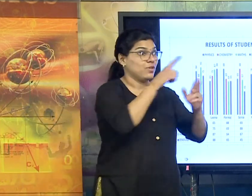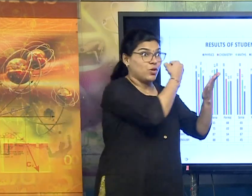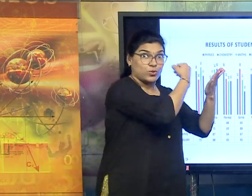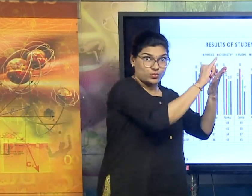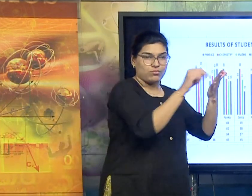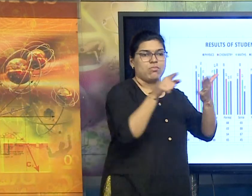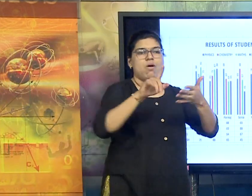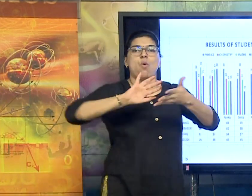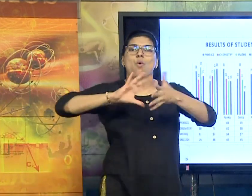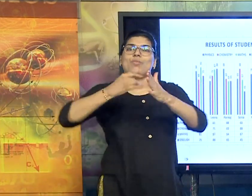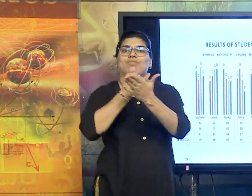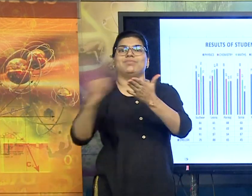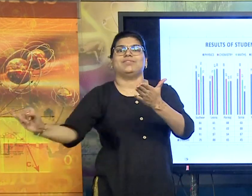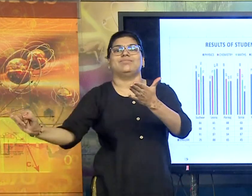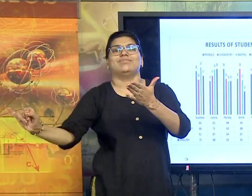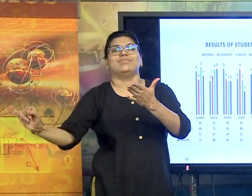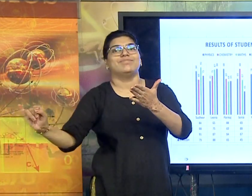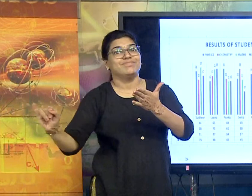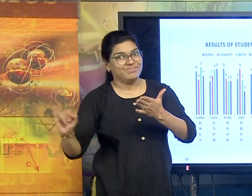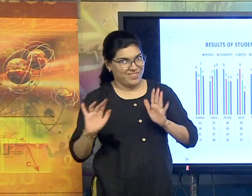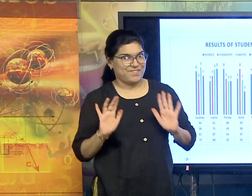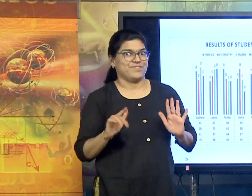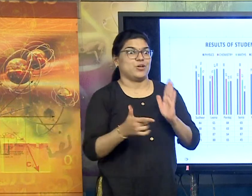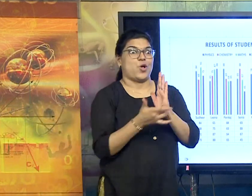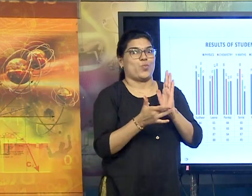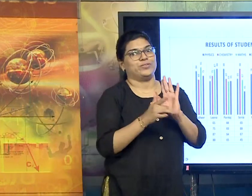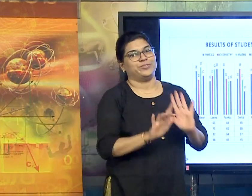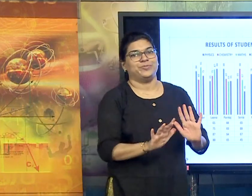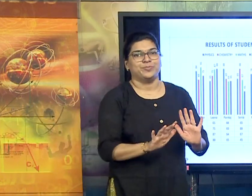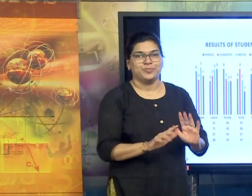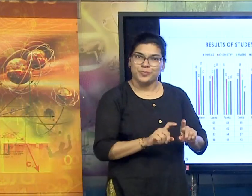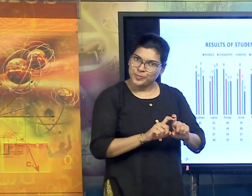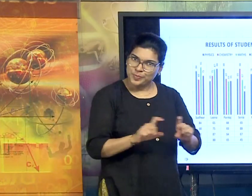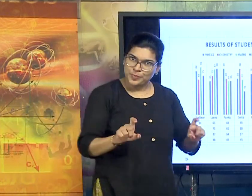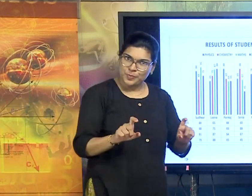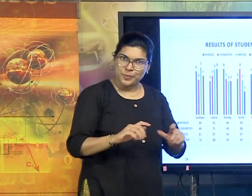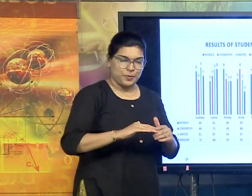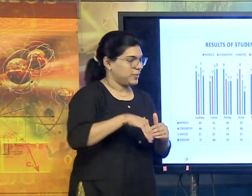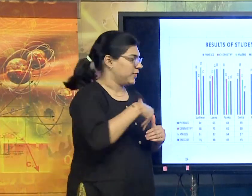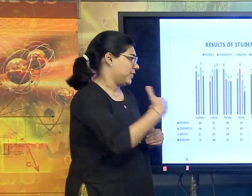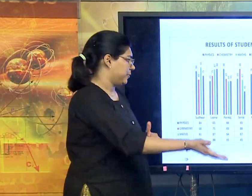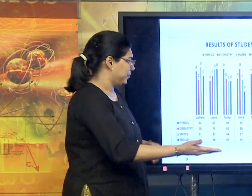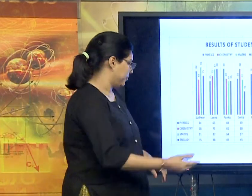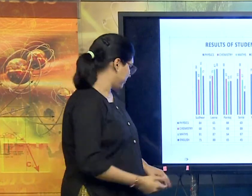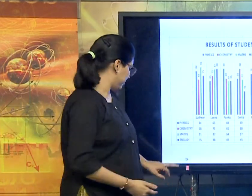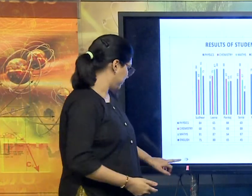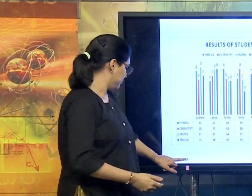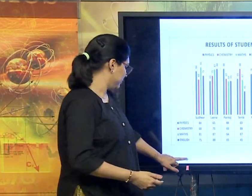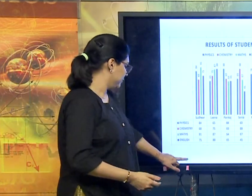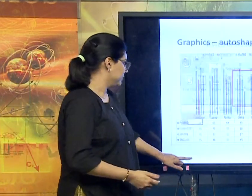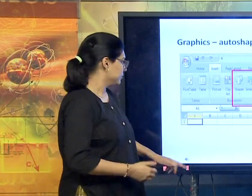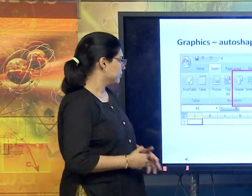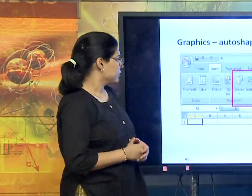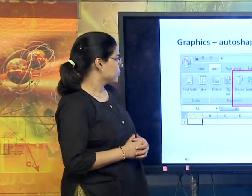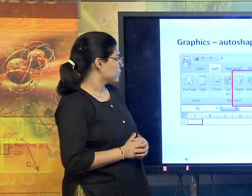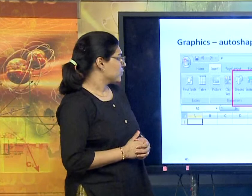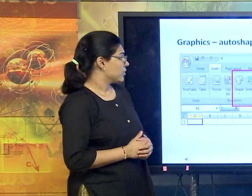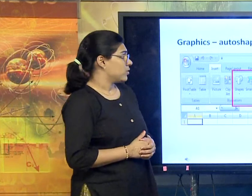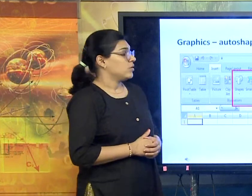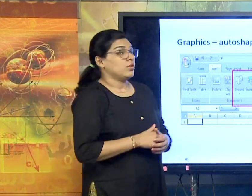mouse. If you, in any case, if you happen to delete any data, then automatically that data, the chart